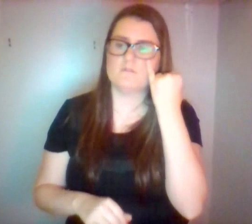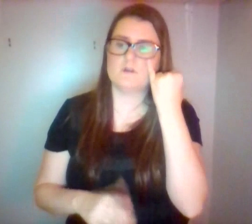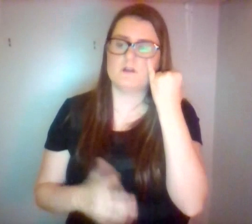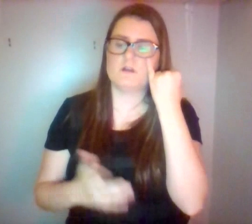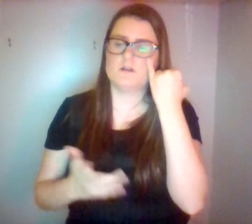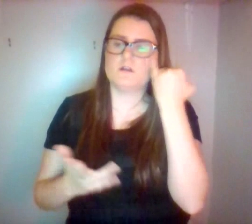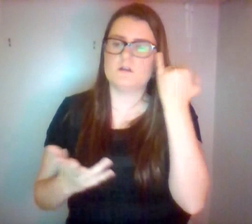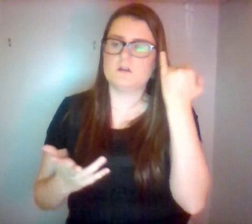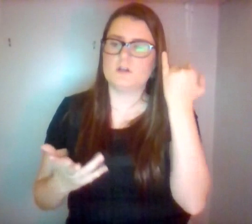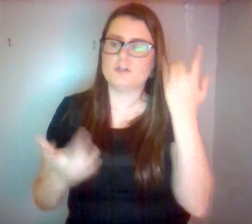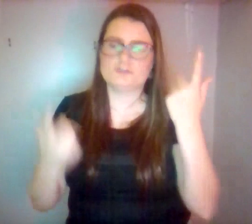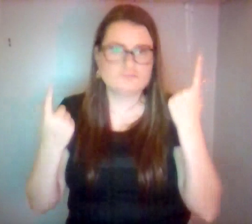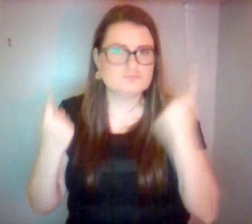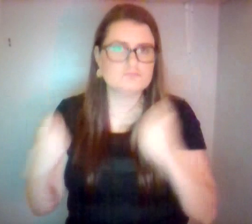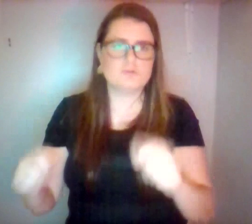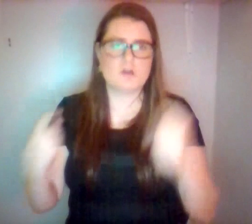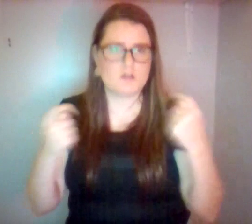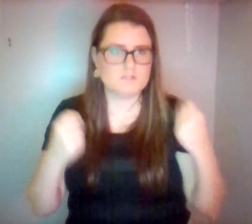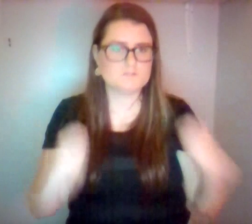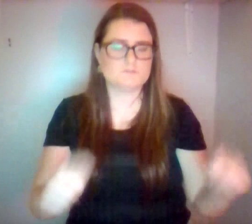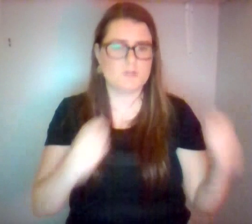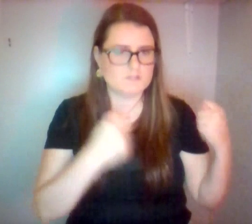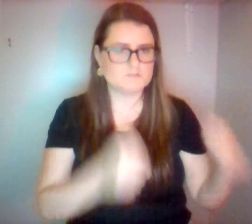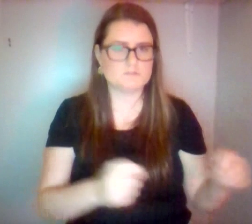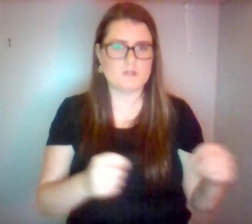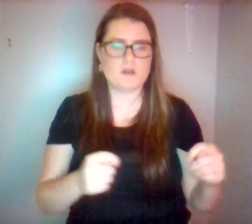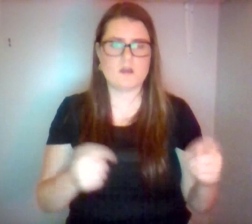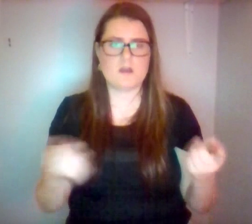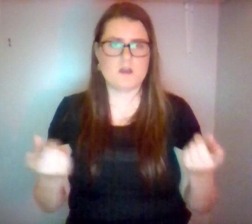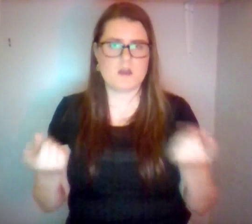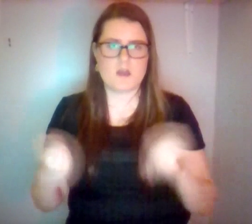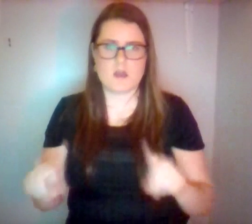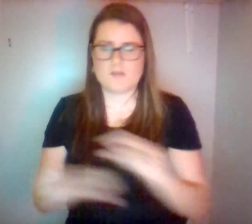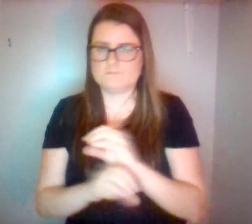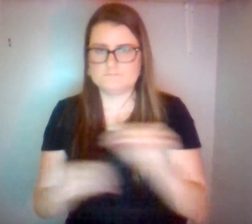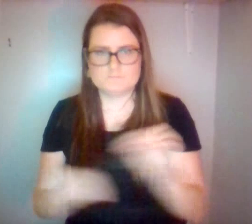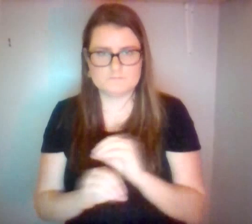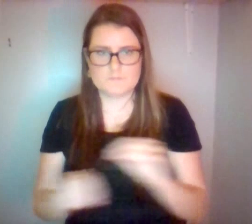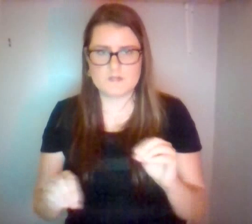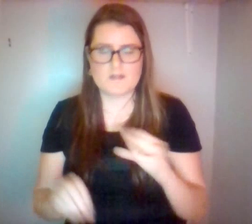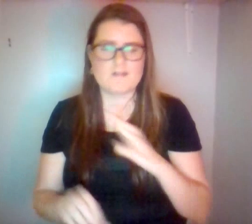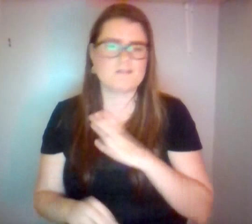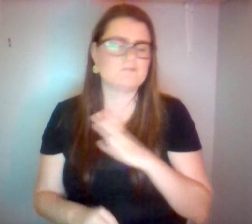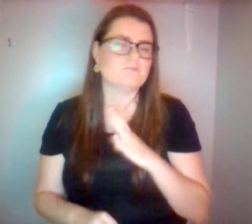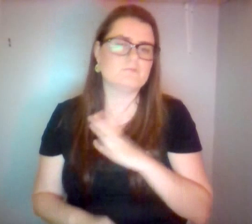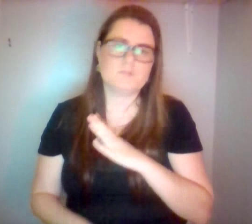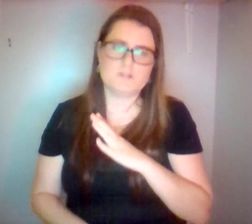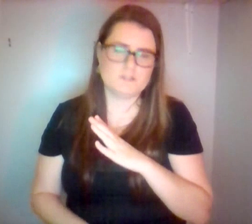response, just one open door. If you read Acts 16 in